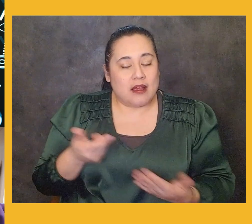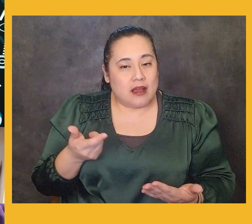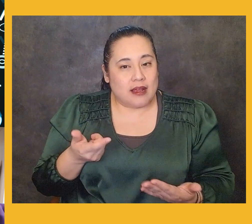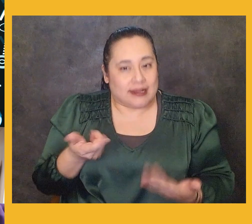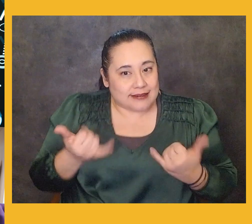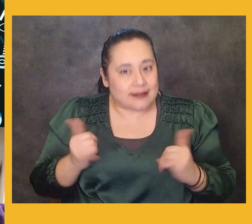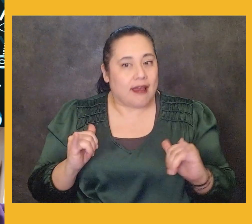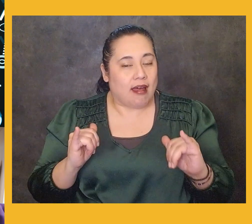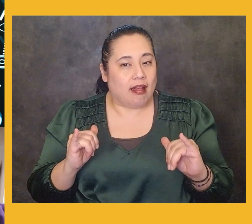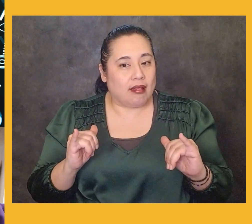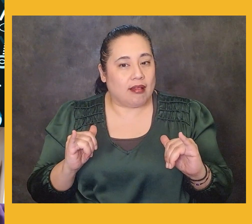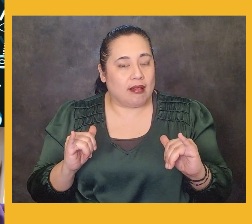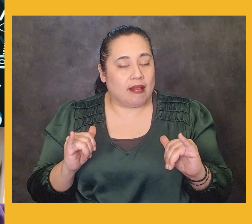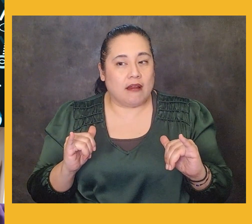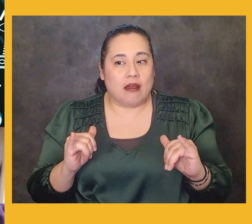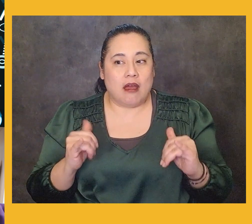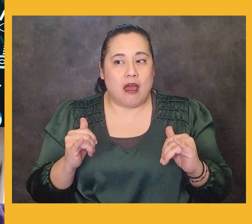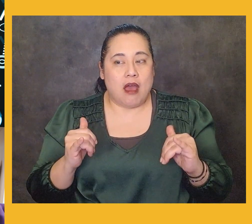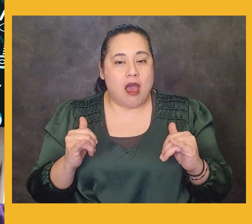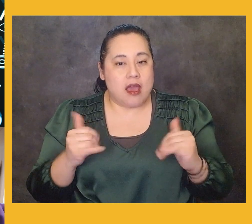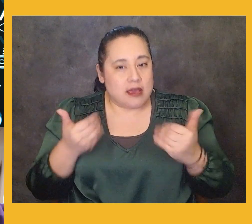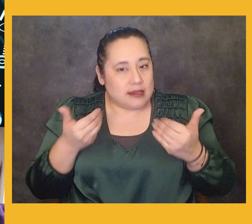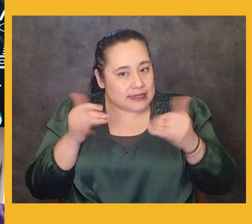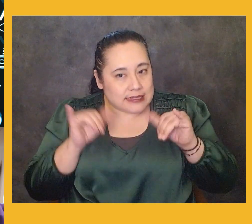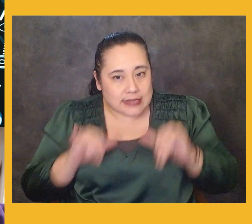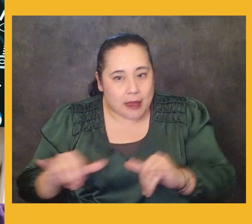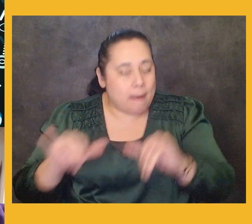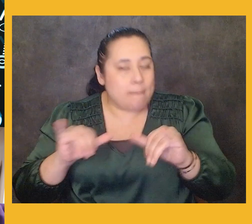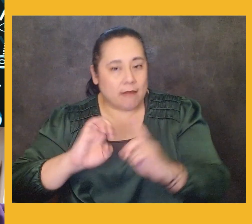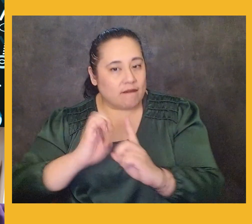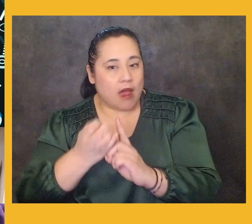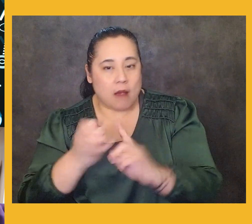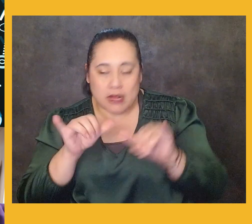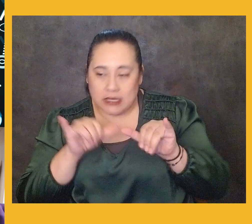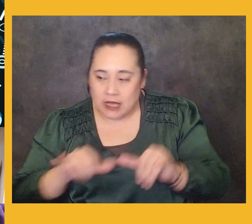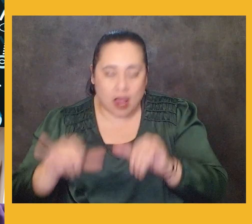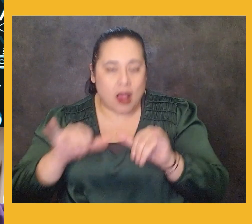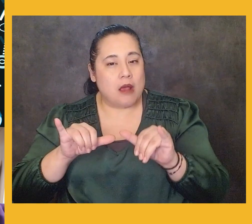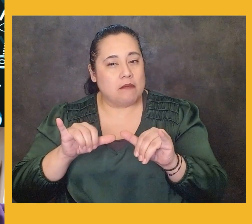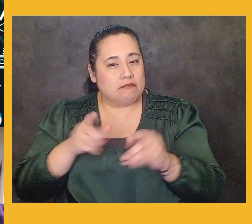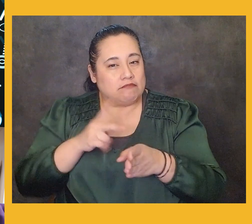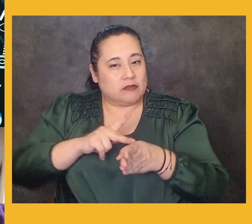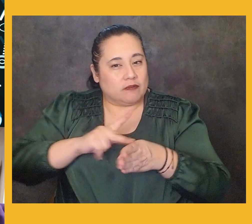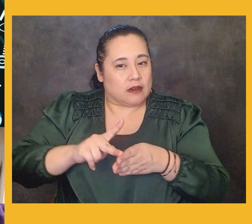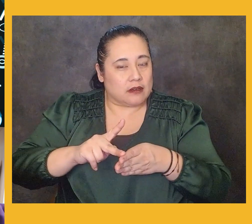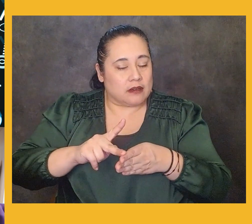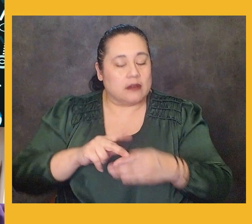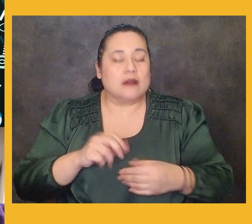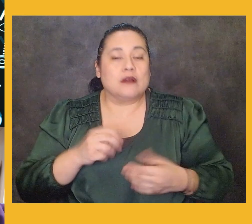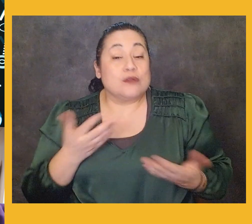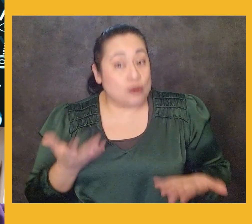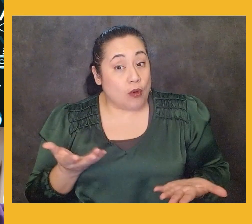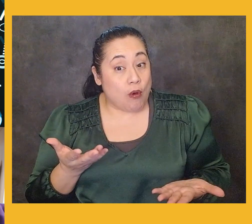opportunity to be paid while still in this same profession.